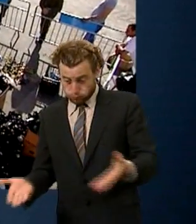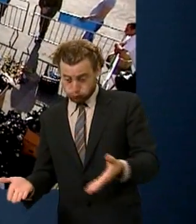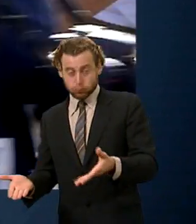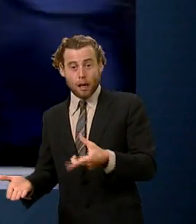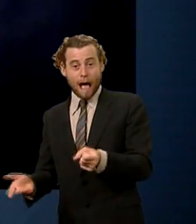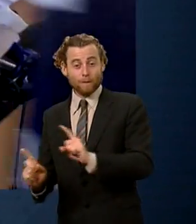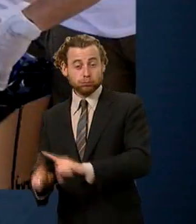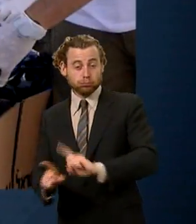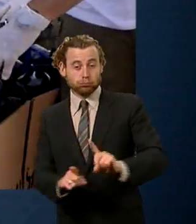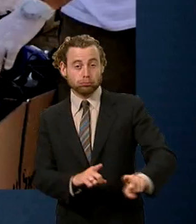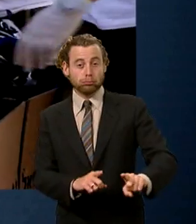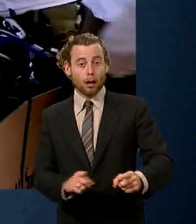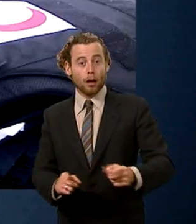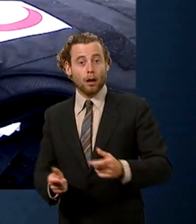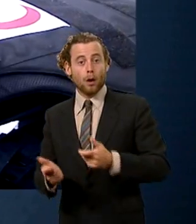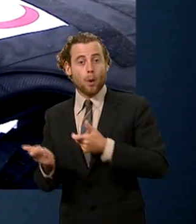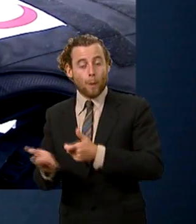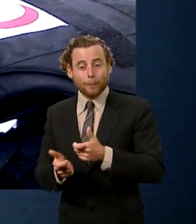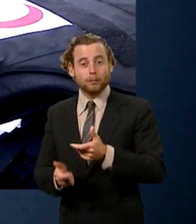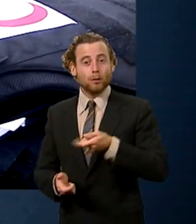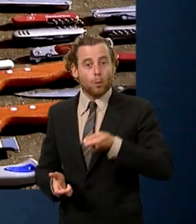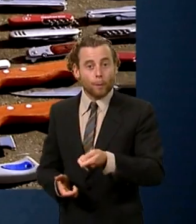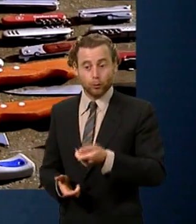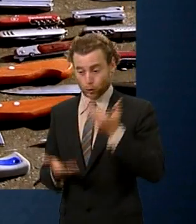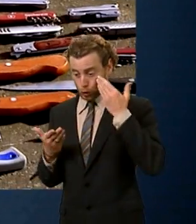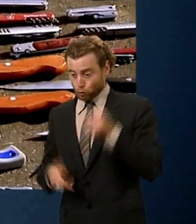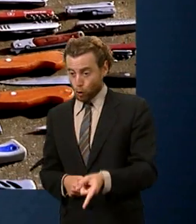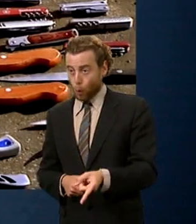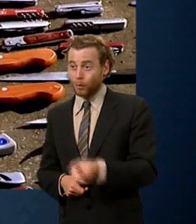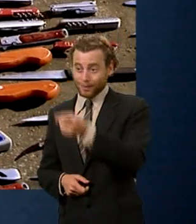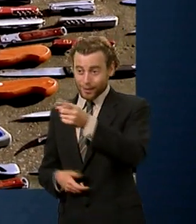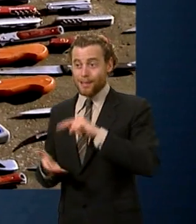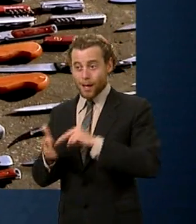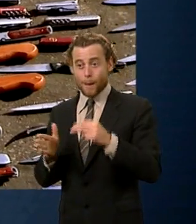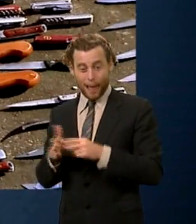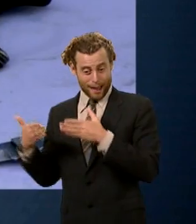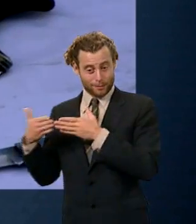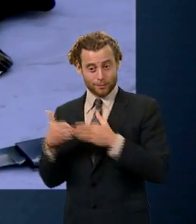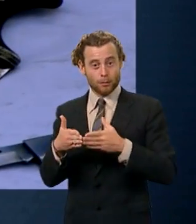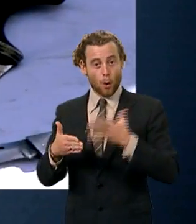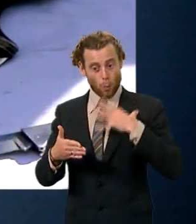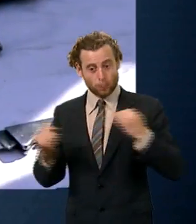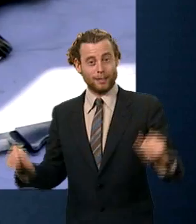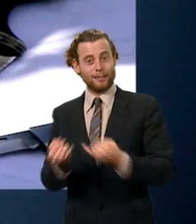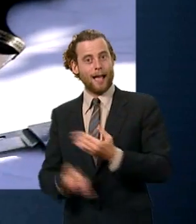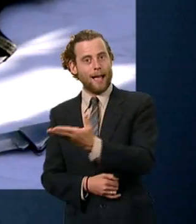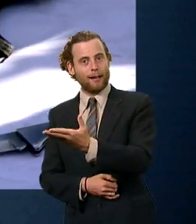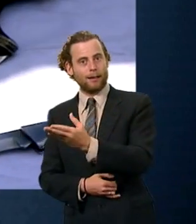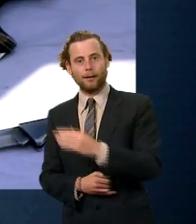ship. Proof, they said, that this had been a premeditated attack by the IHH.